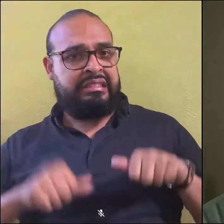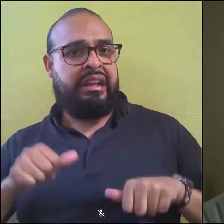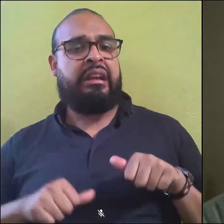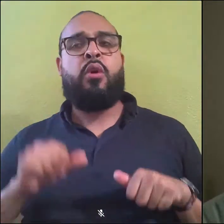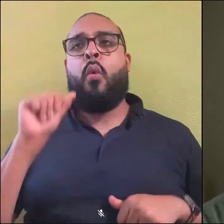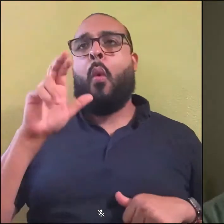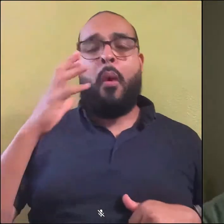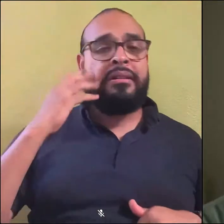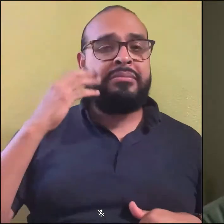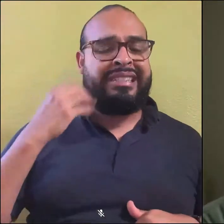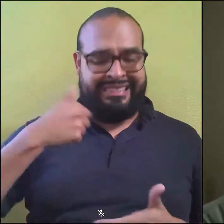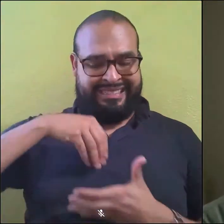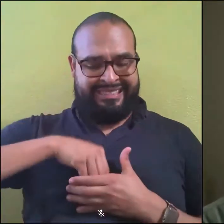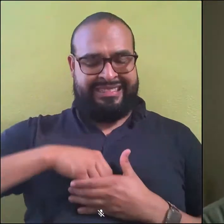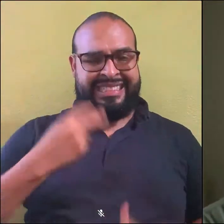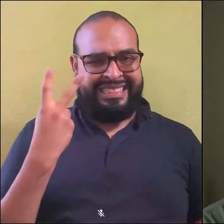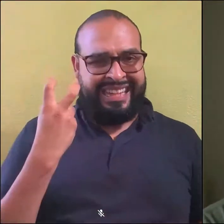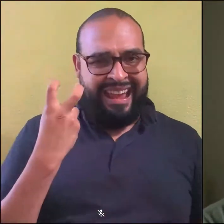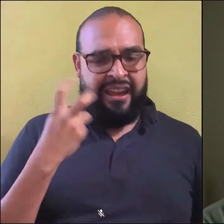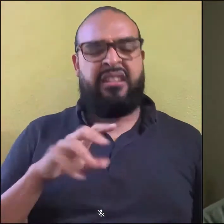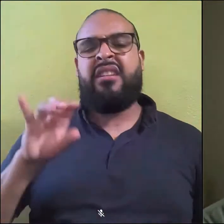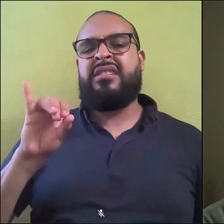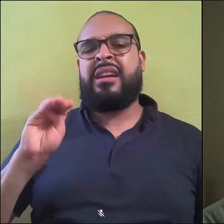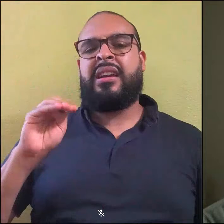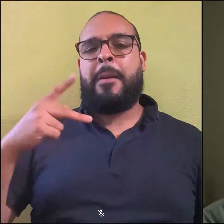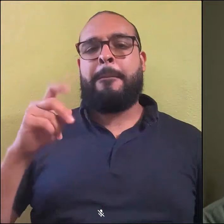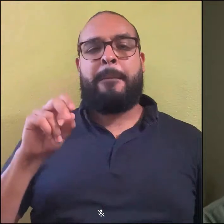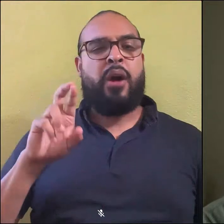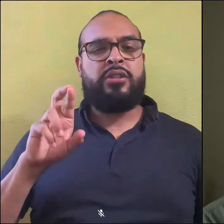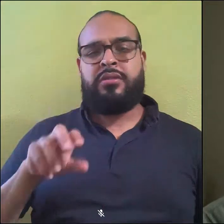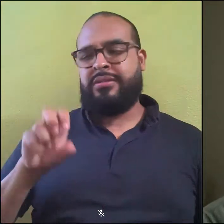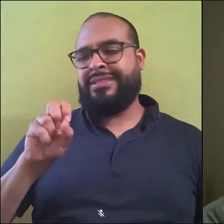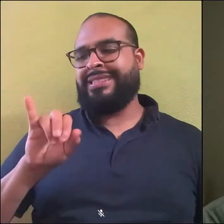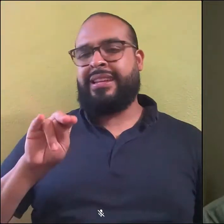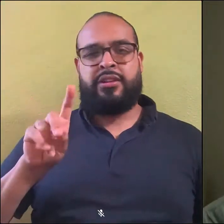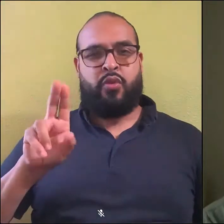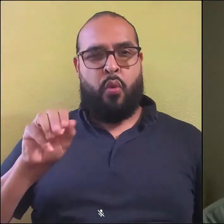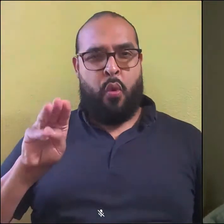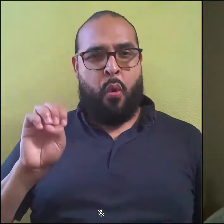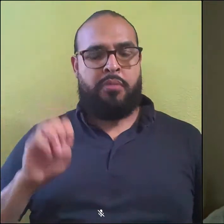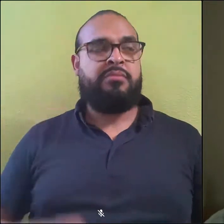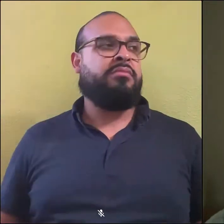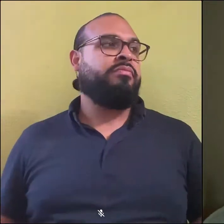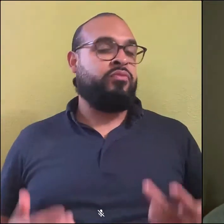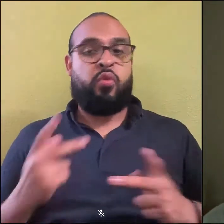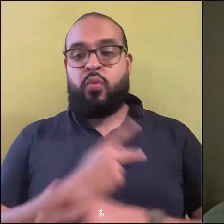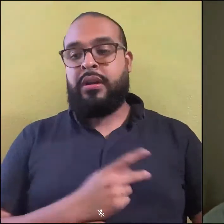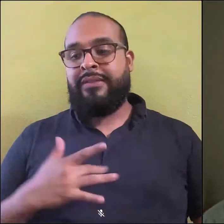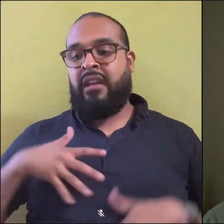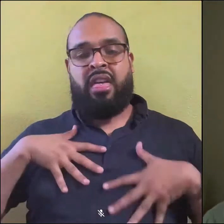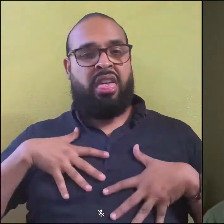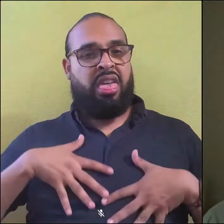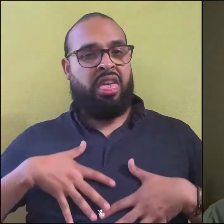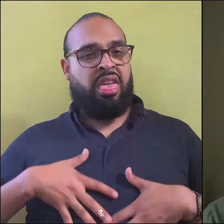syndrome or things along those lines, if I'm down in the dumps to some extent, if I'm wondering whether I can